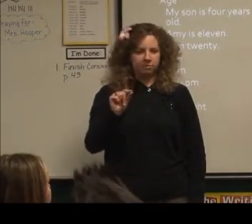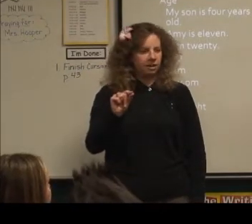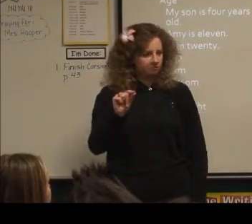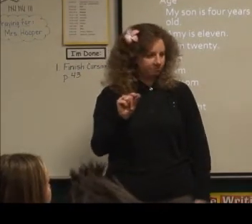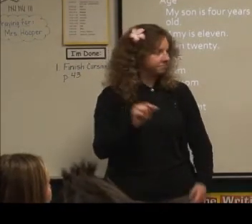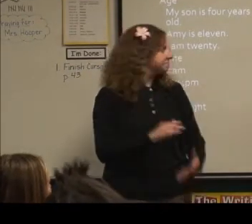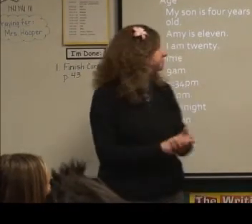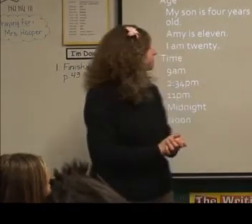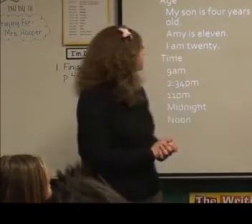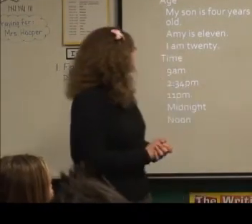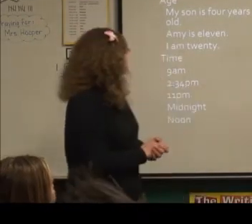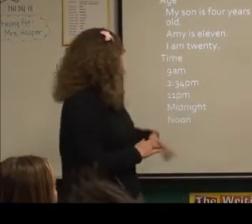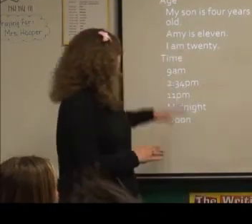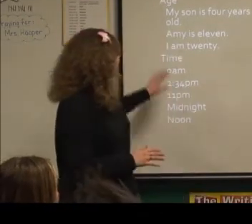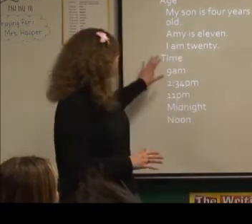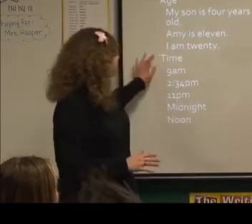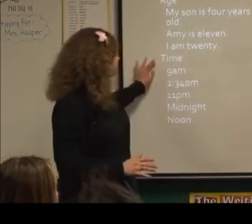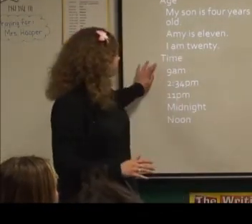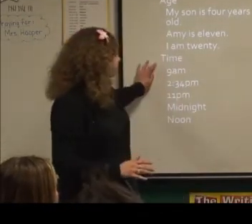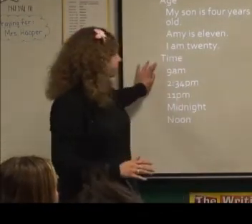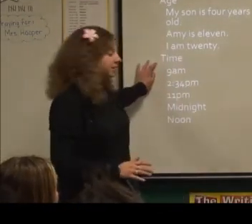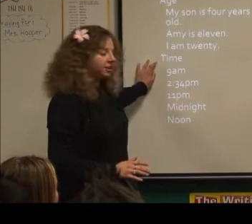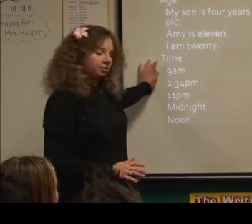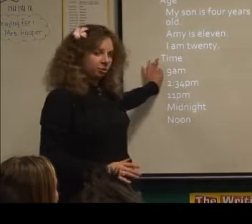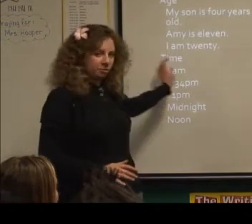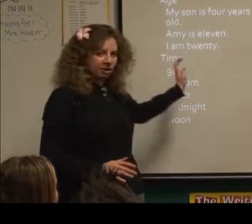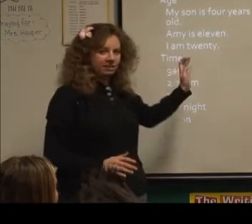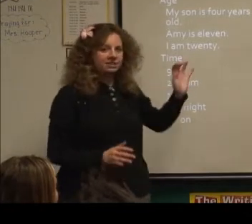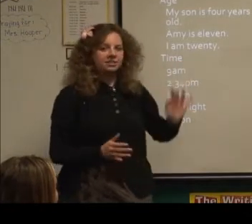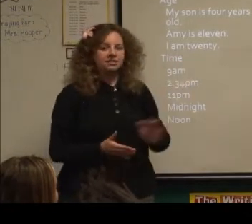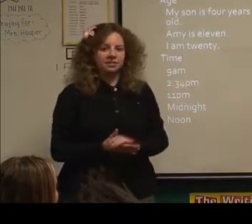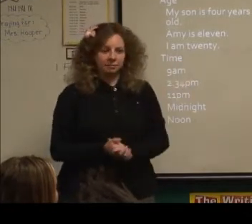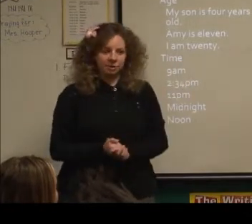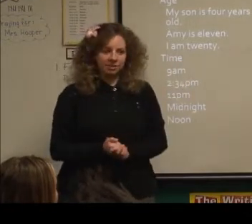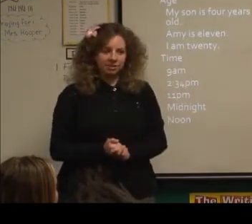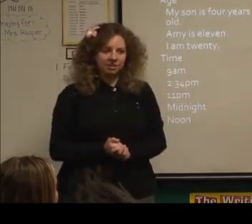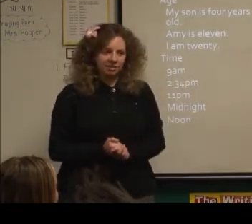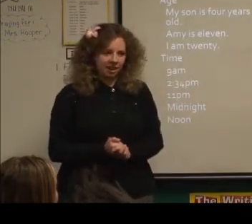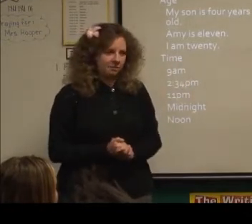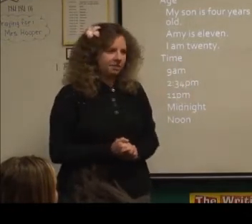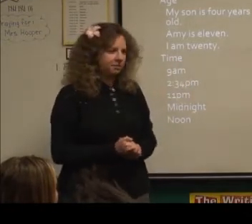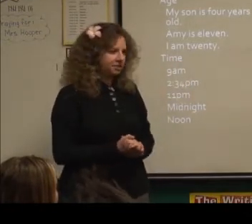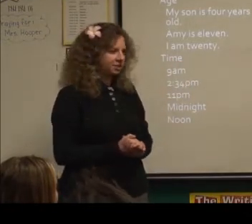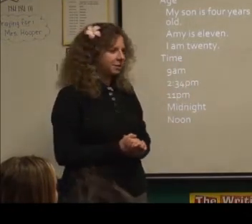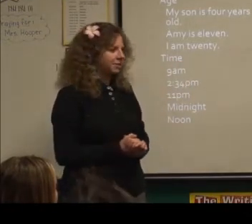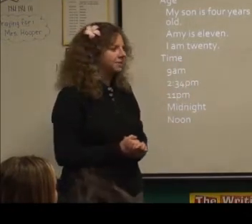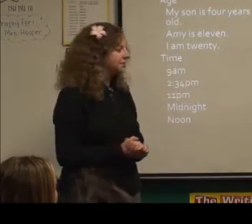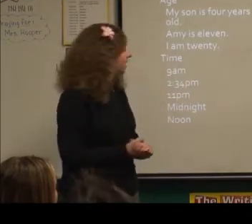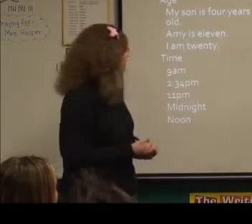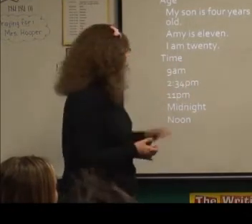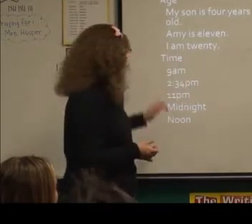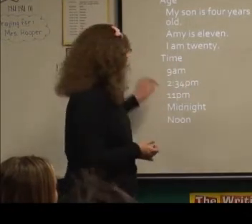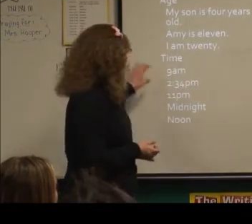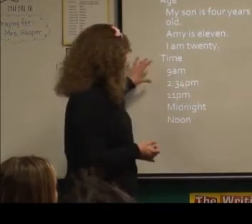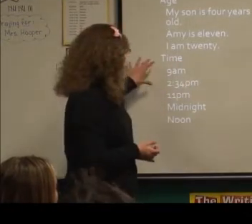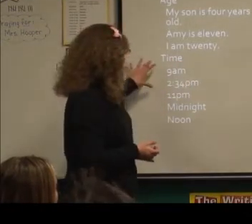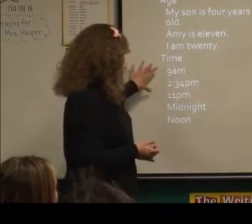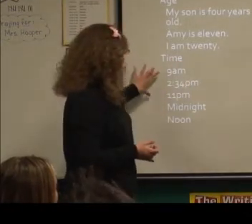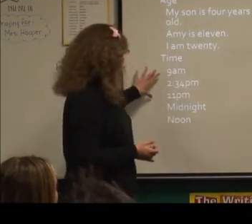okay? Then another thing that incorporates numbers is time. I think we talked about this last session